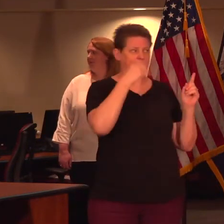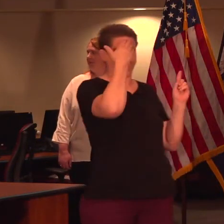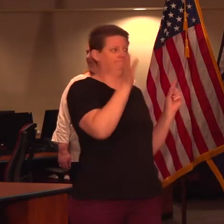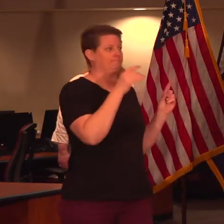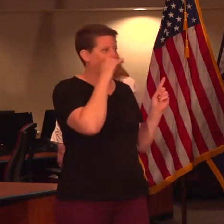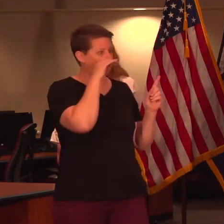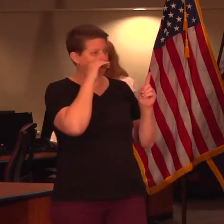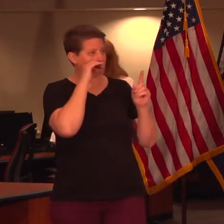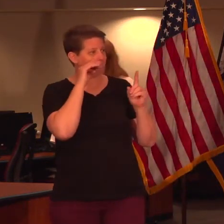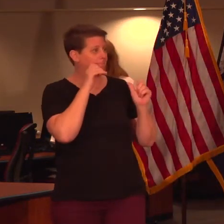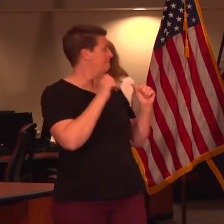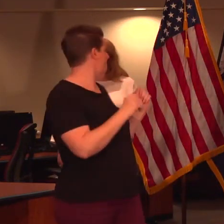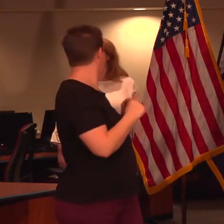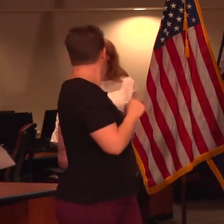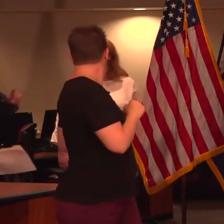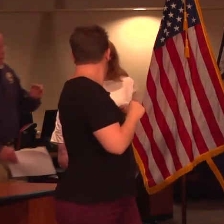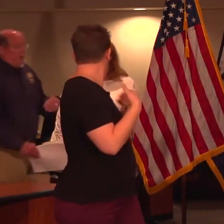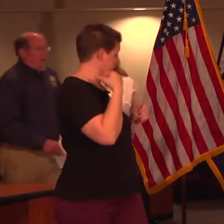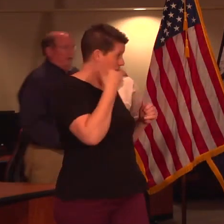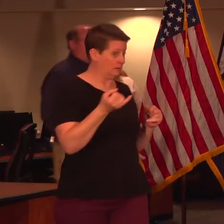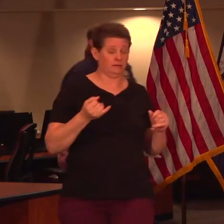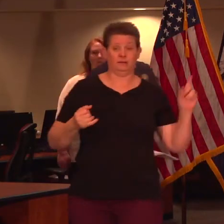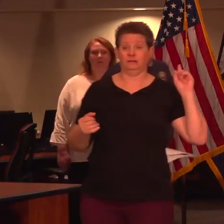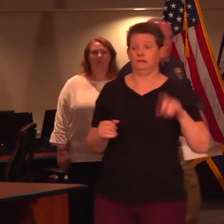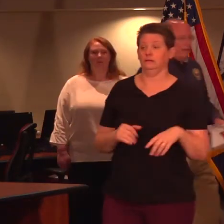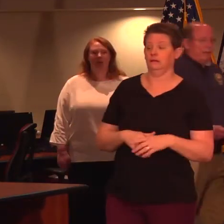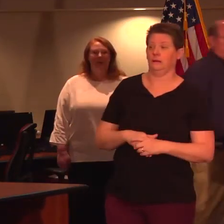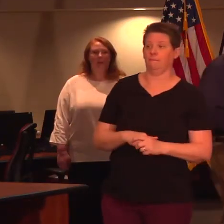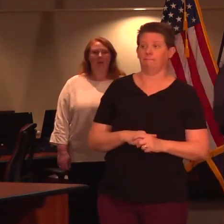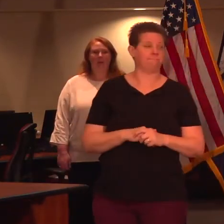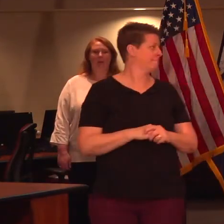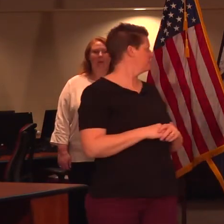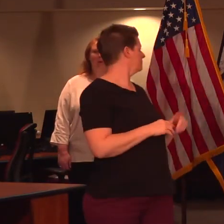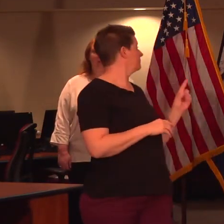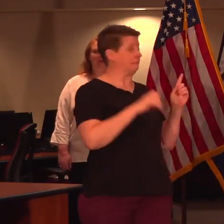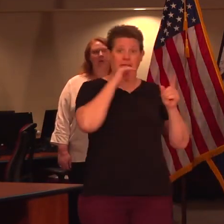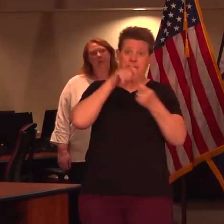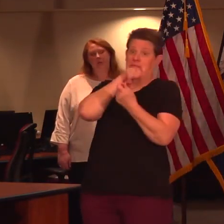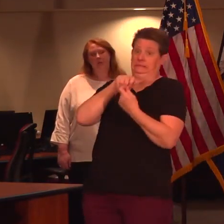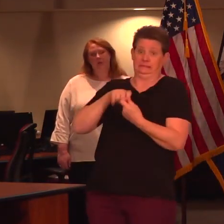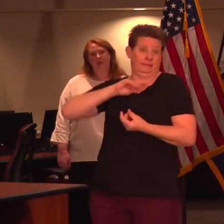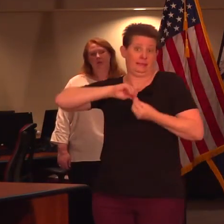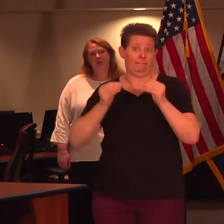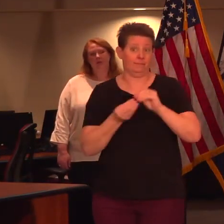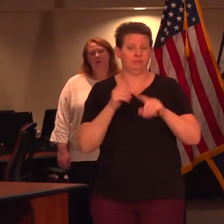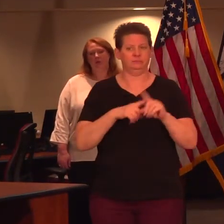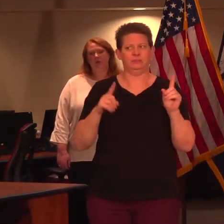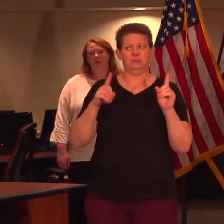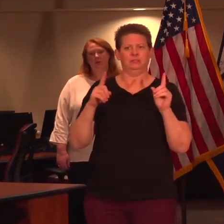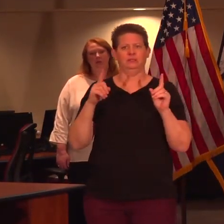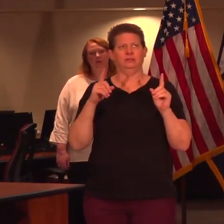could. You have an idea? I don't have any specific figures, but we don't think at this